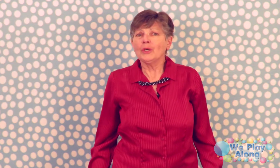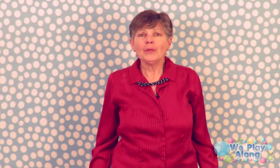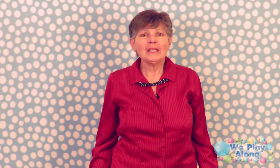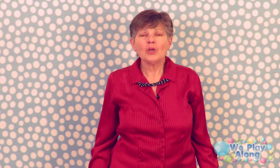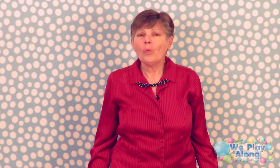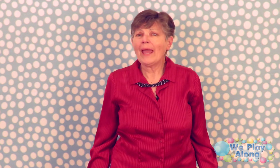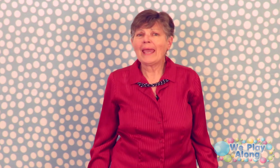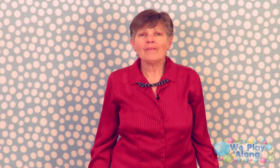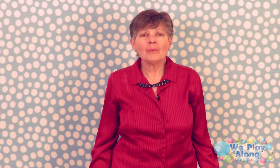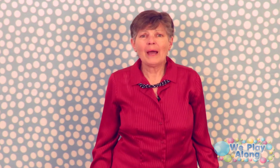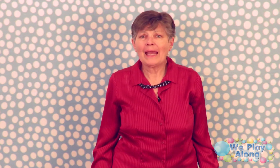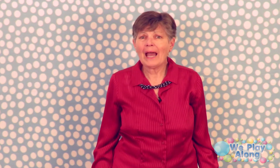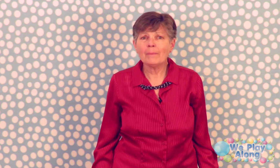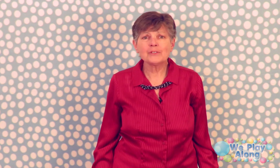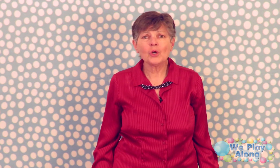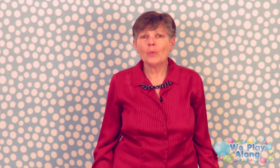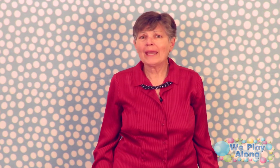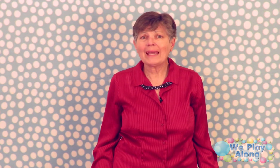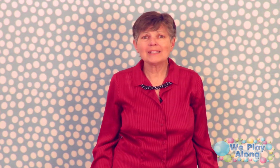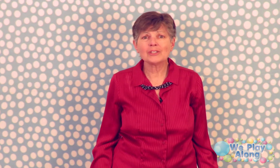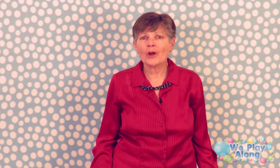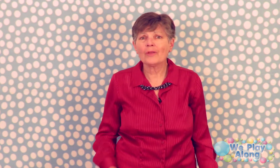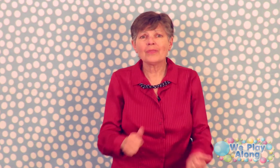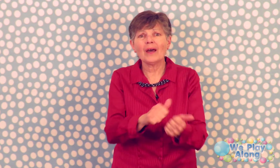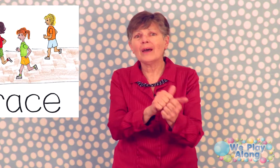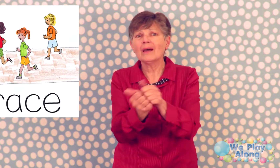You need to wake everybody up so we can start the..."